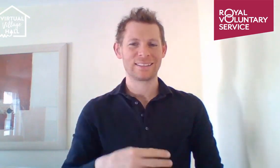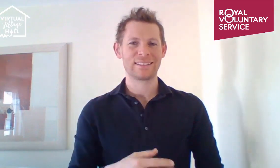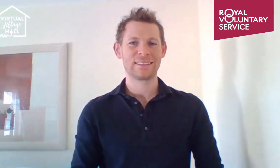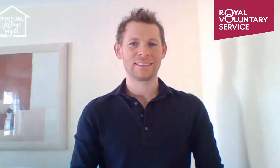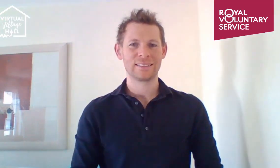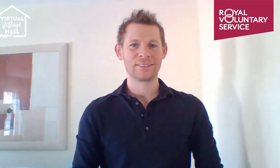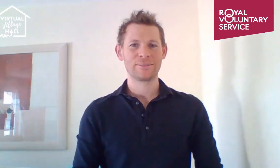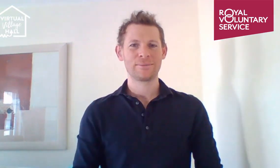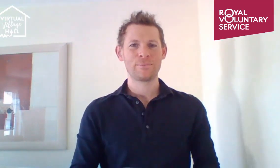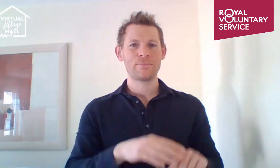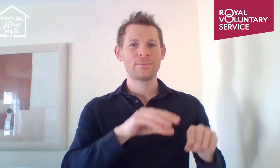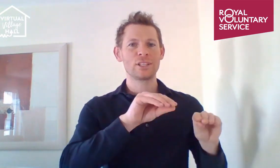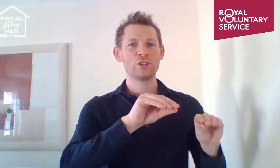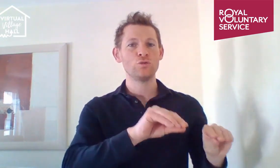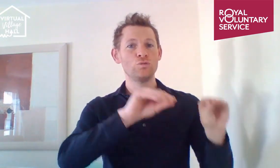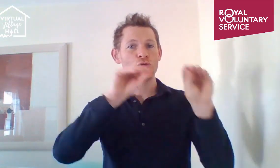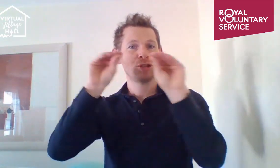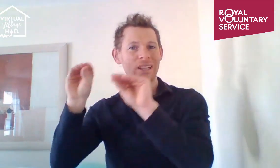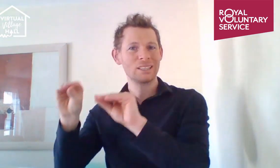Number 9.